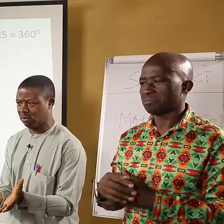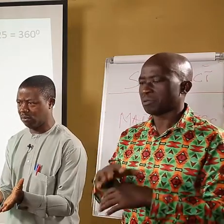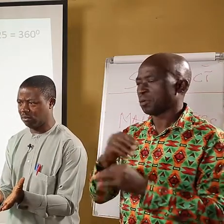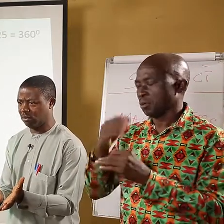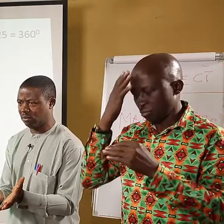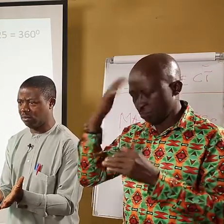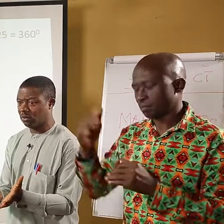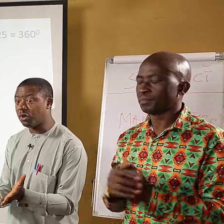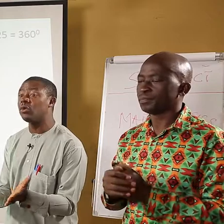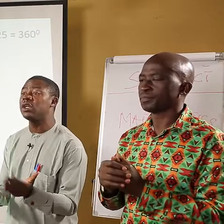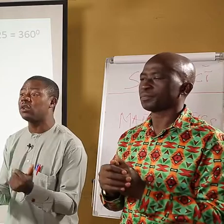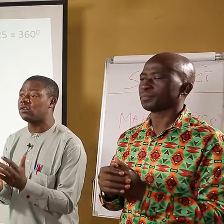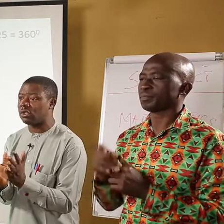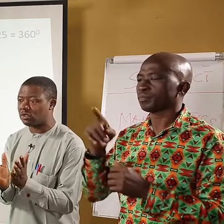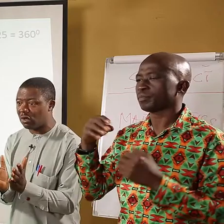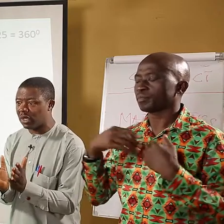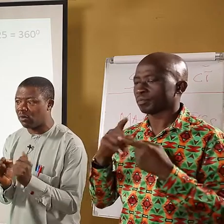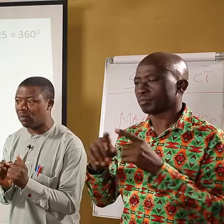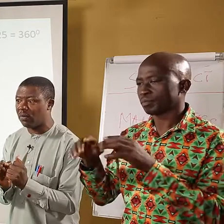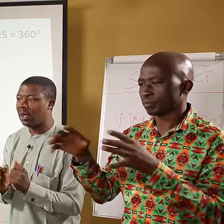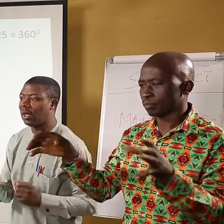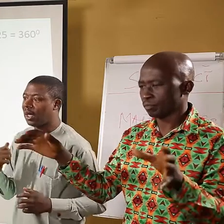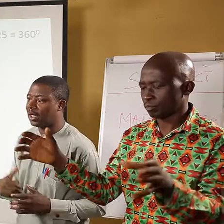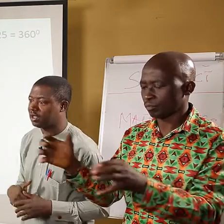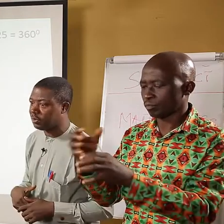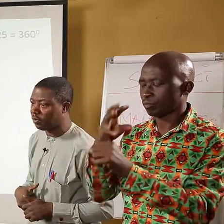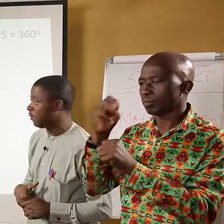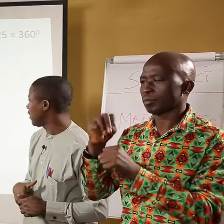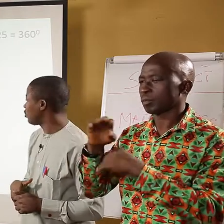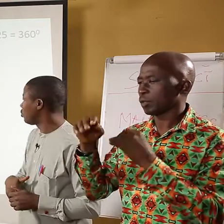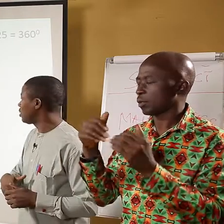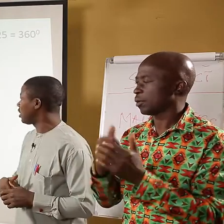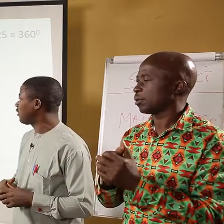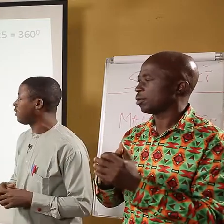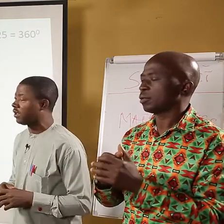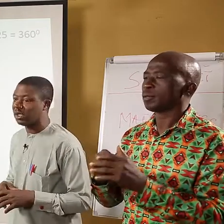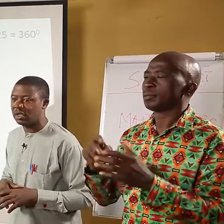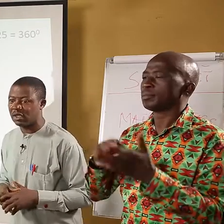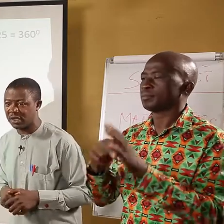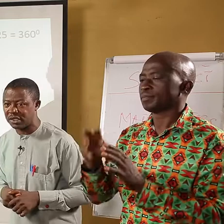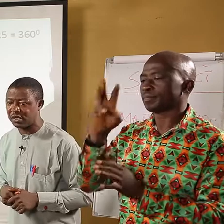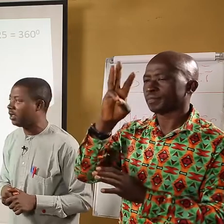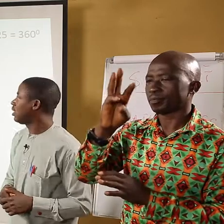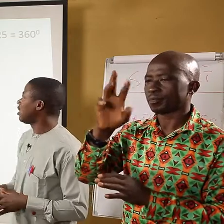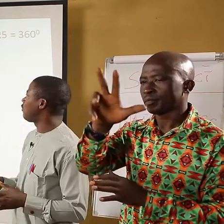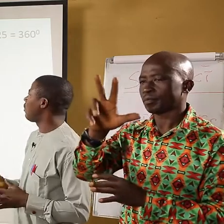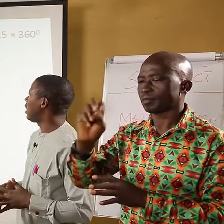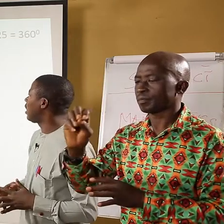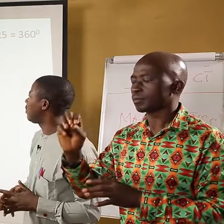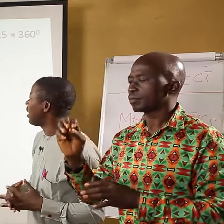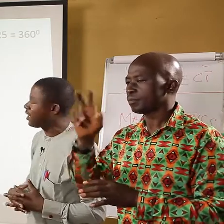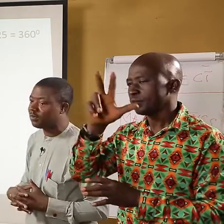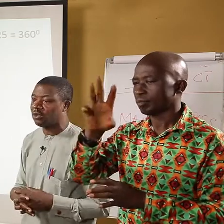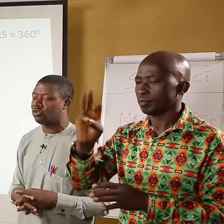unknown. So you need to just sum them up, and it will be equivalent to 360 degrees. Therefore,